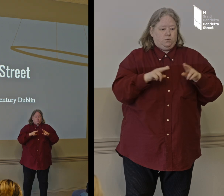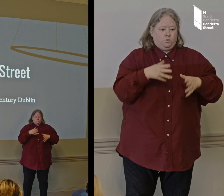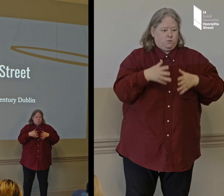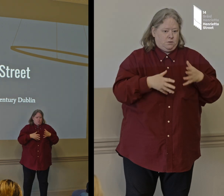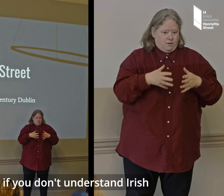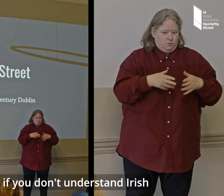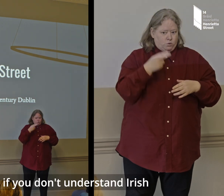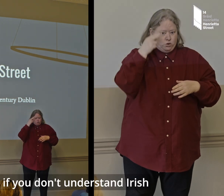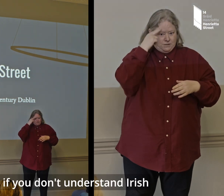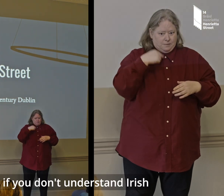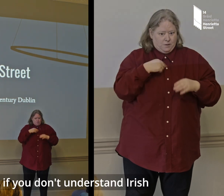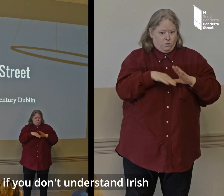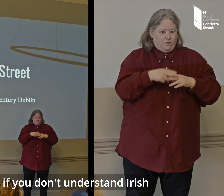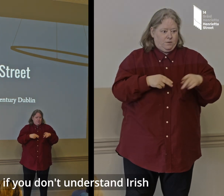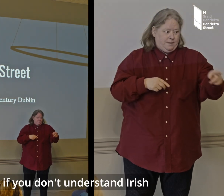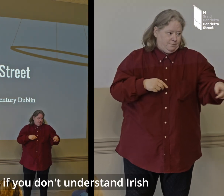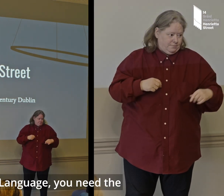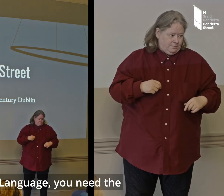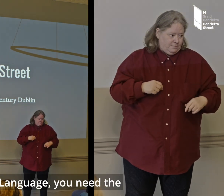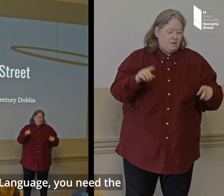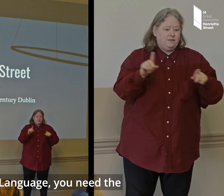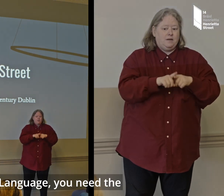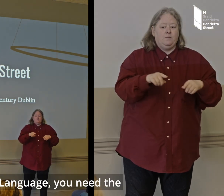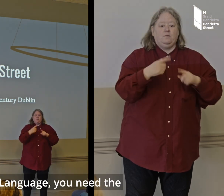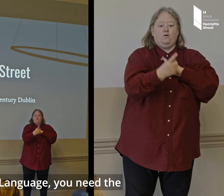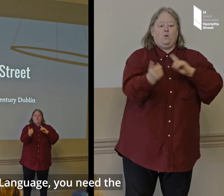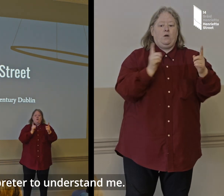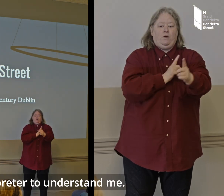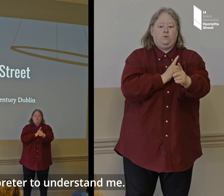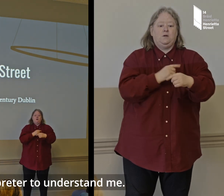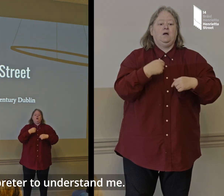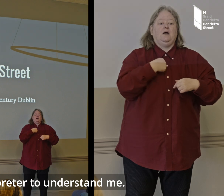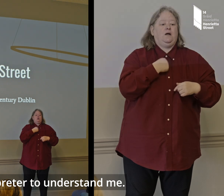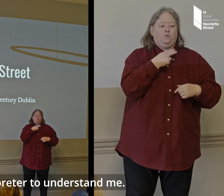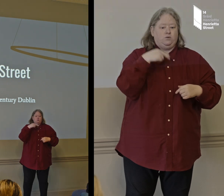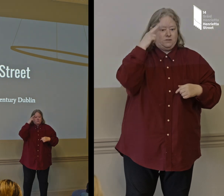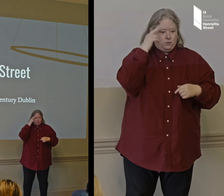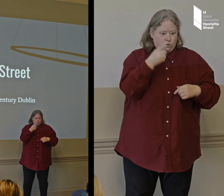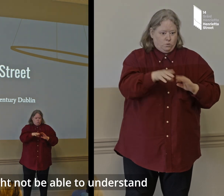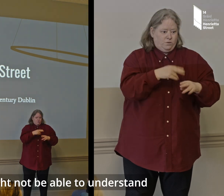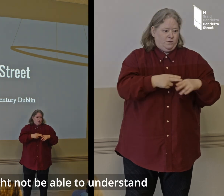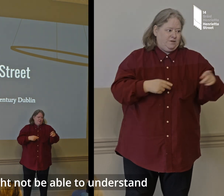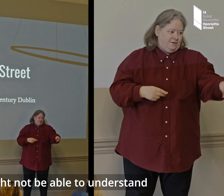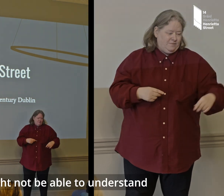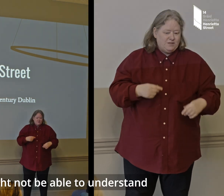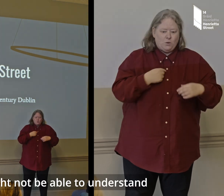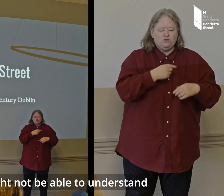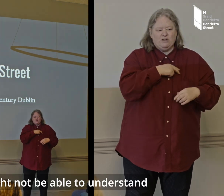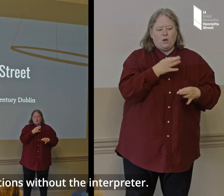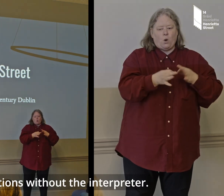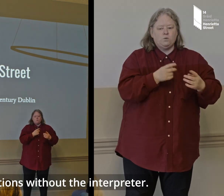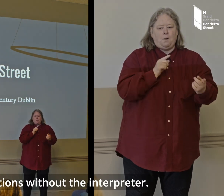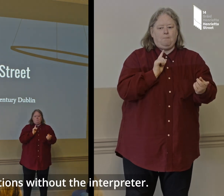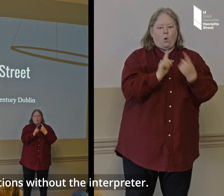just me. Obviously, if you don't understand Irish Sign Language, you need the interpreter to understand me. Also, I might not be able to